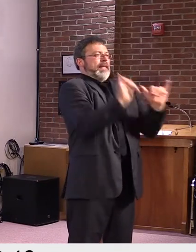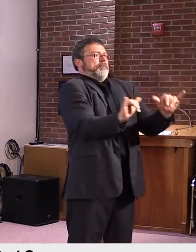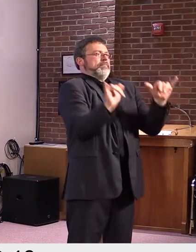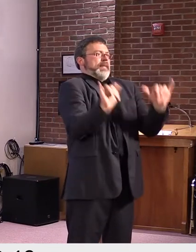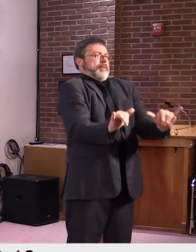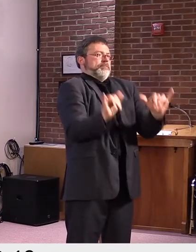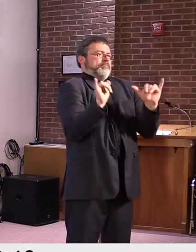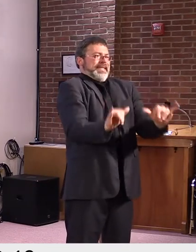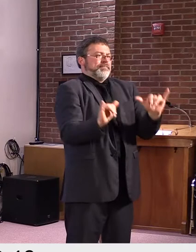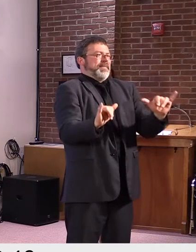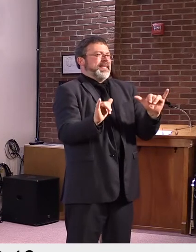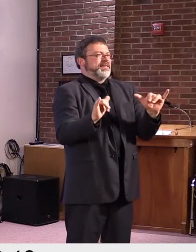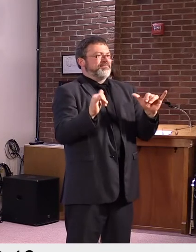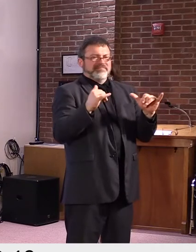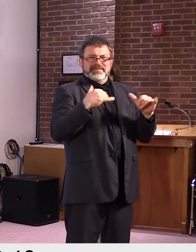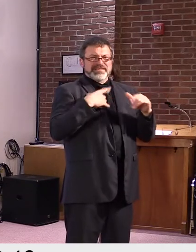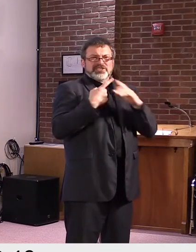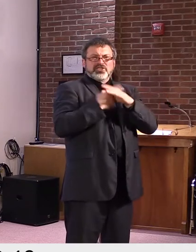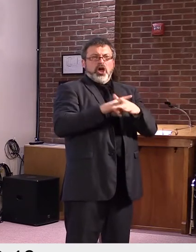that.